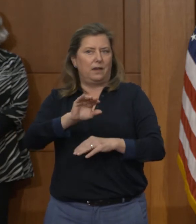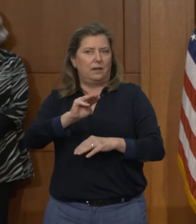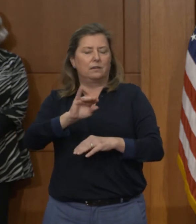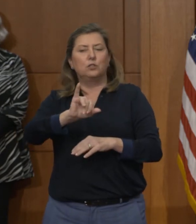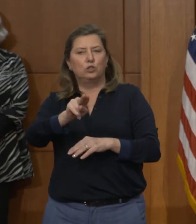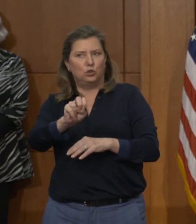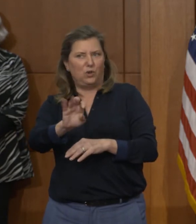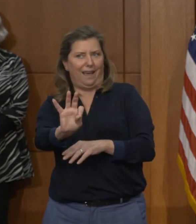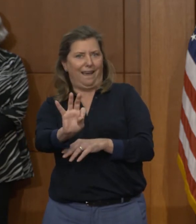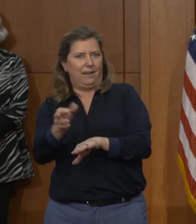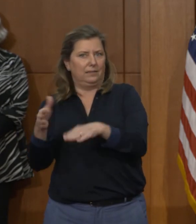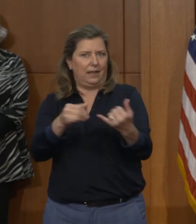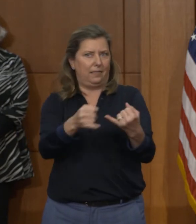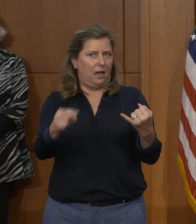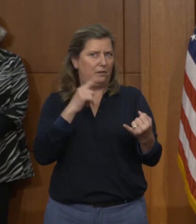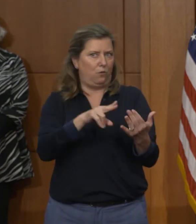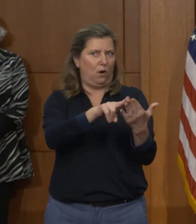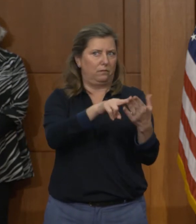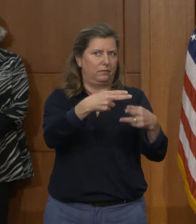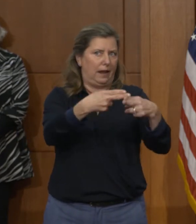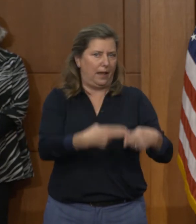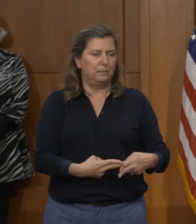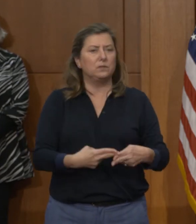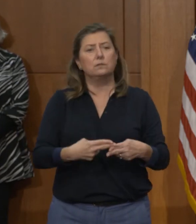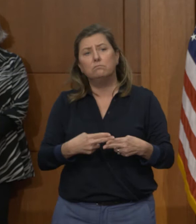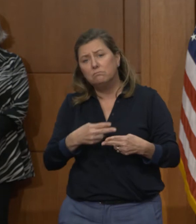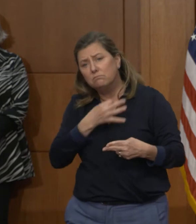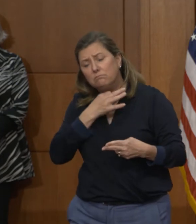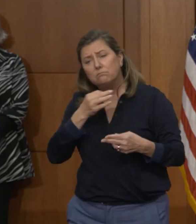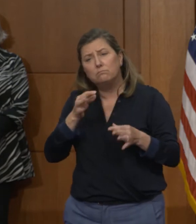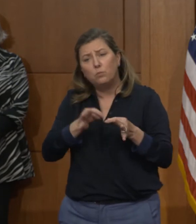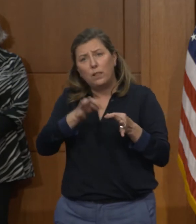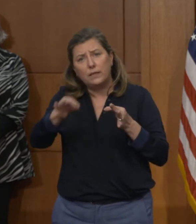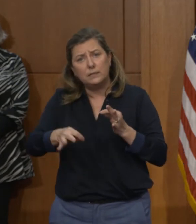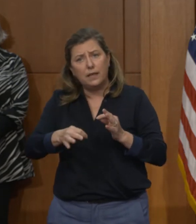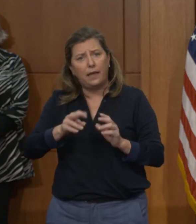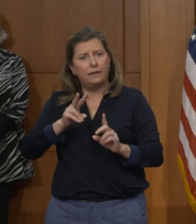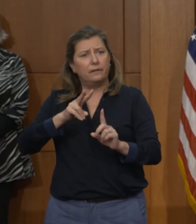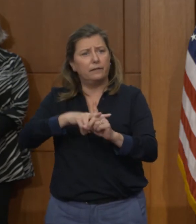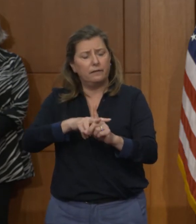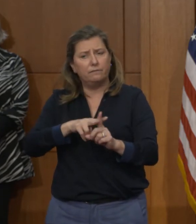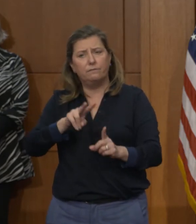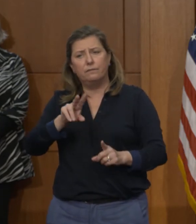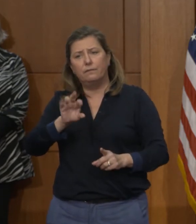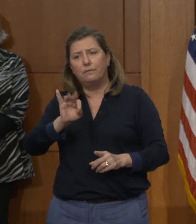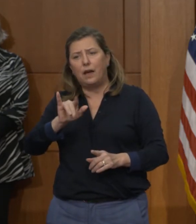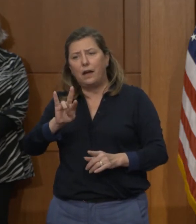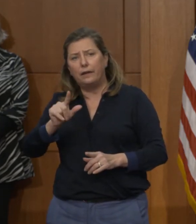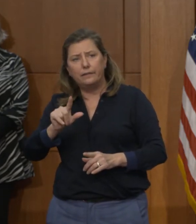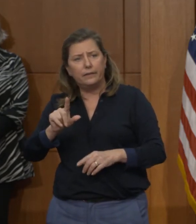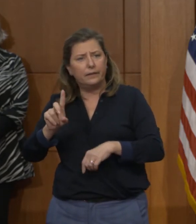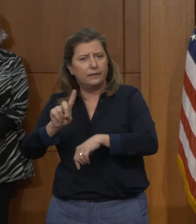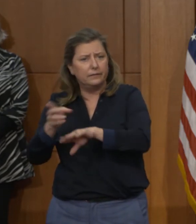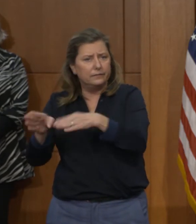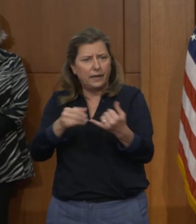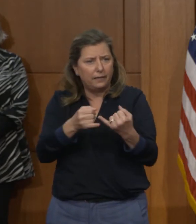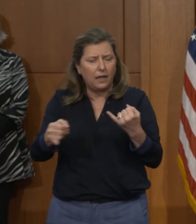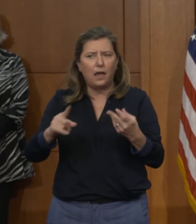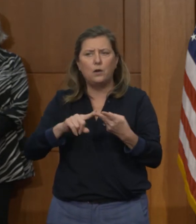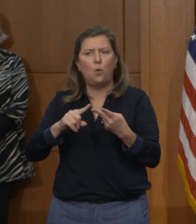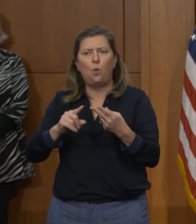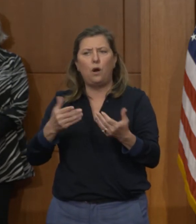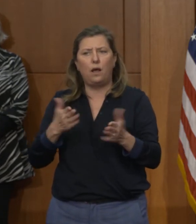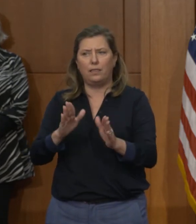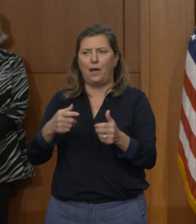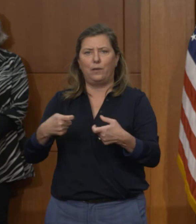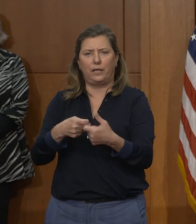deadline, excuse me. Other states have extended filing deadlines or moved to allowing electronic signatures. And I just want to